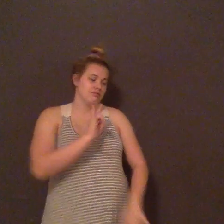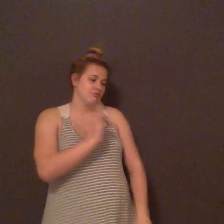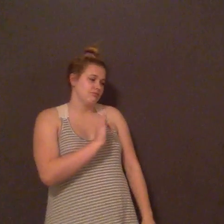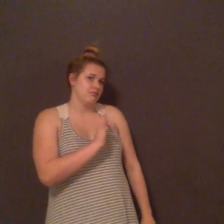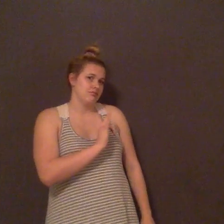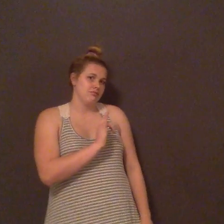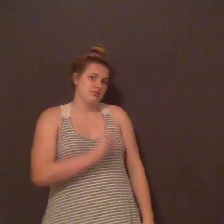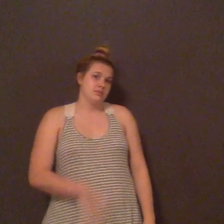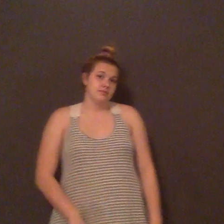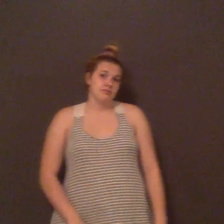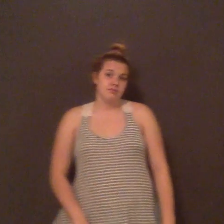Let us know when you get there. I will.